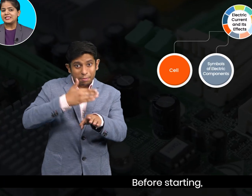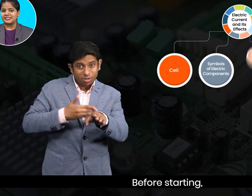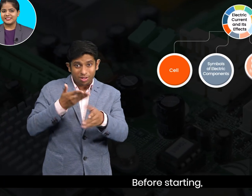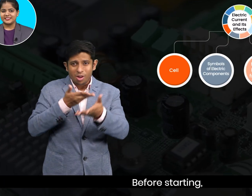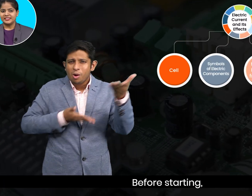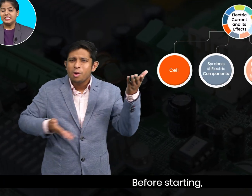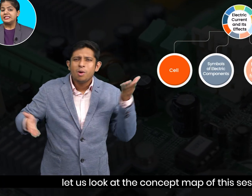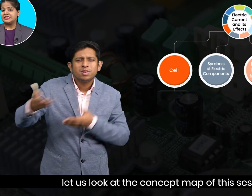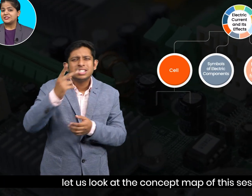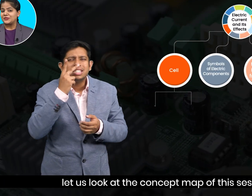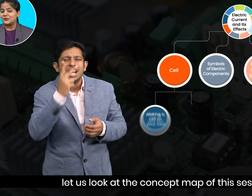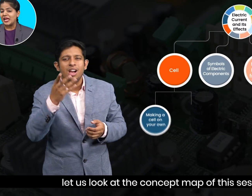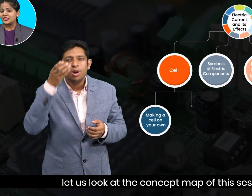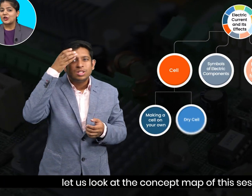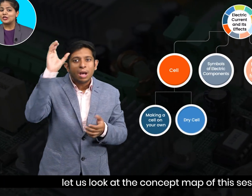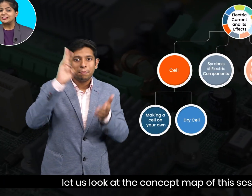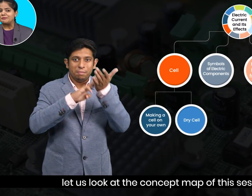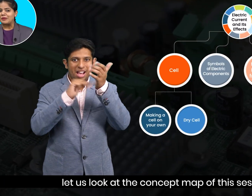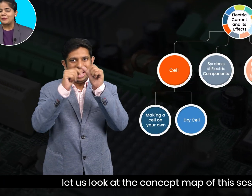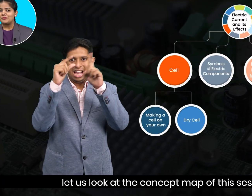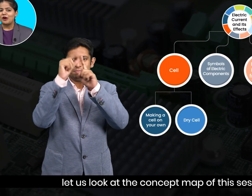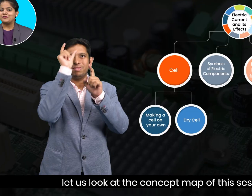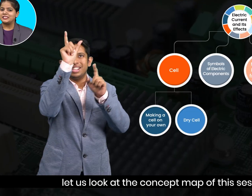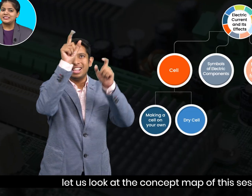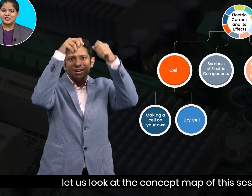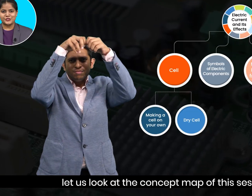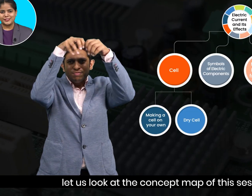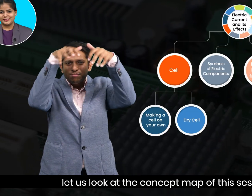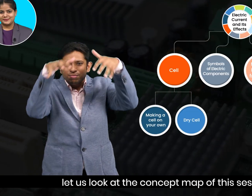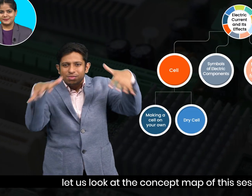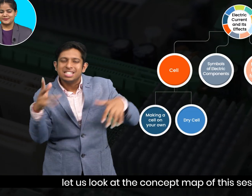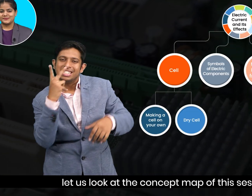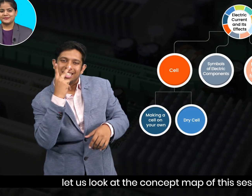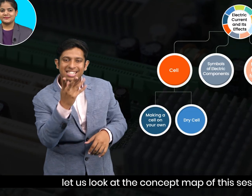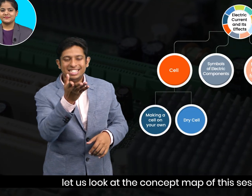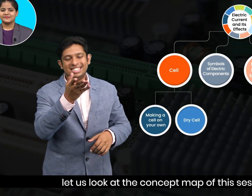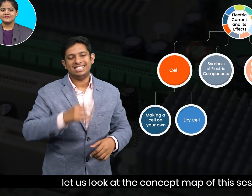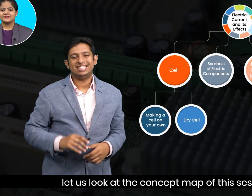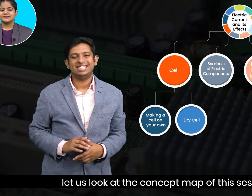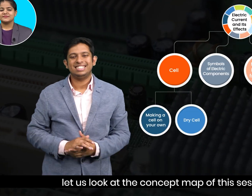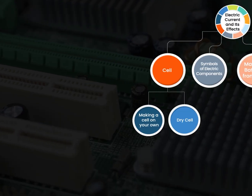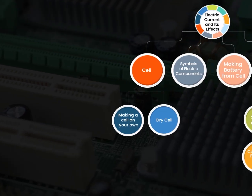Before starting, let us look at the concept map of this session.